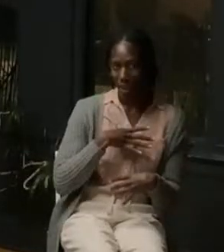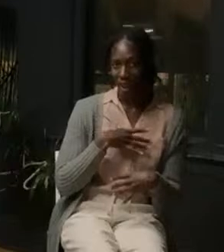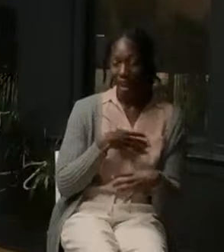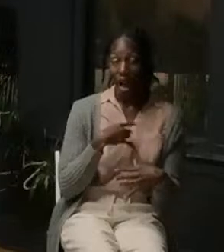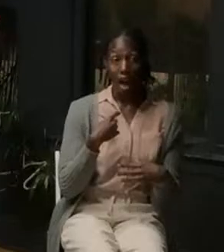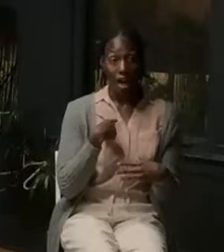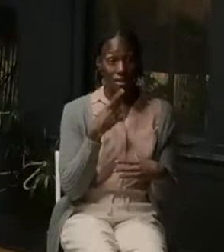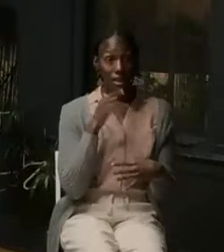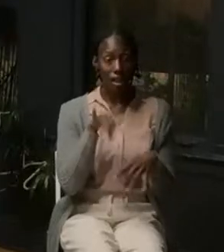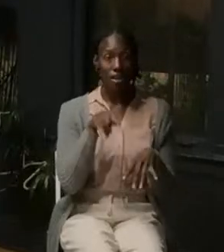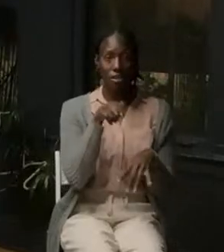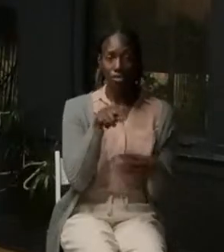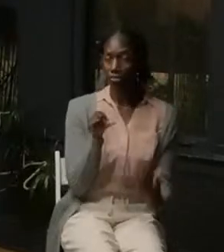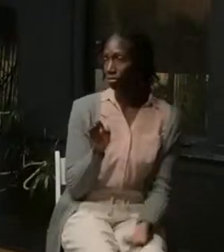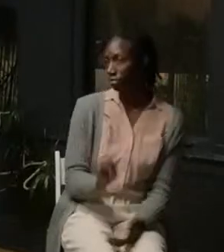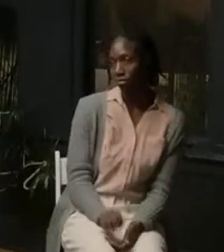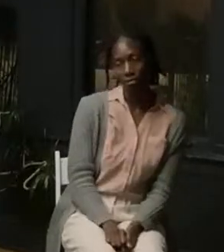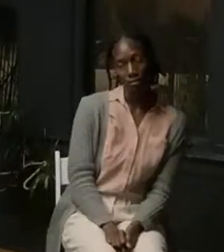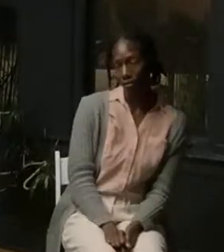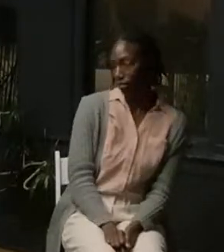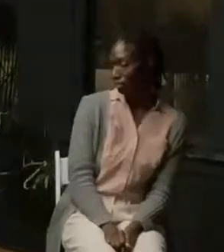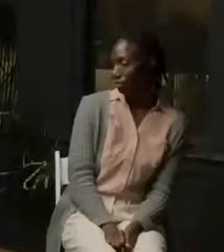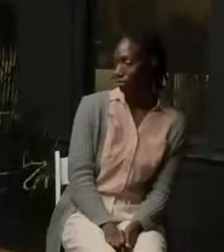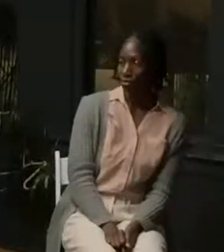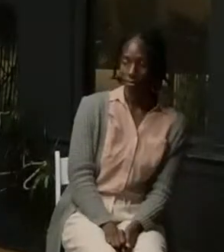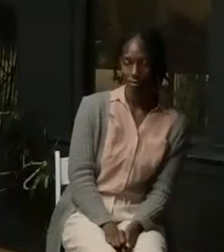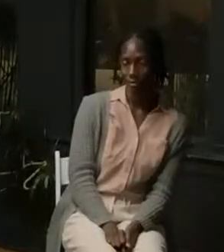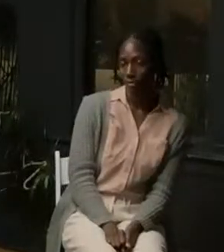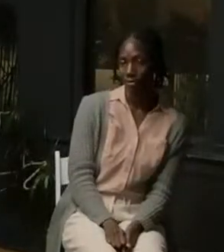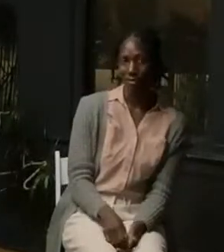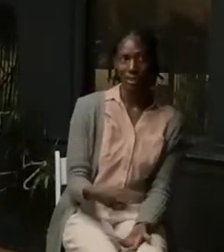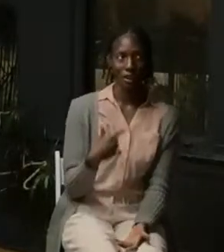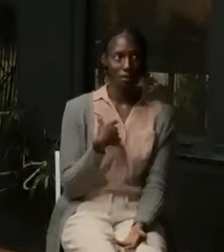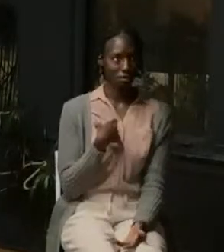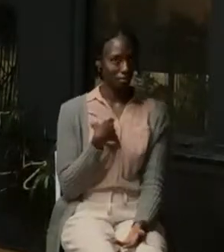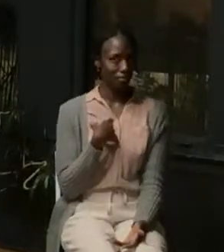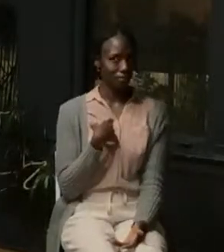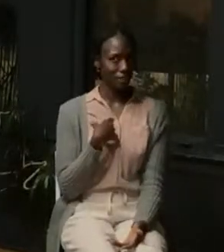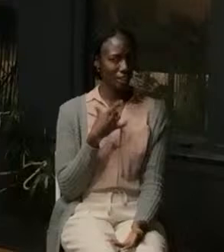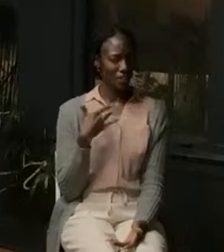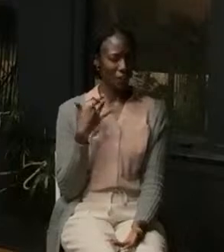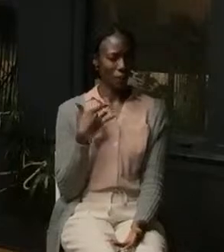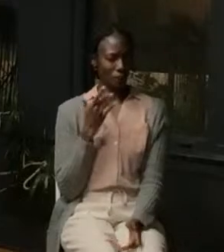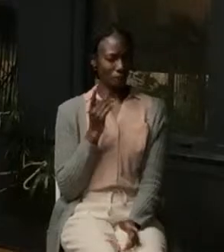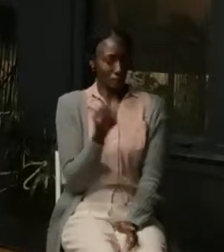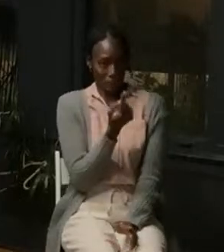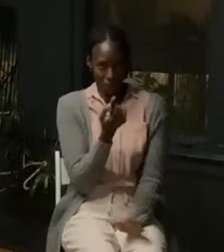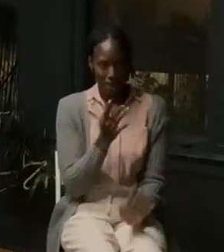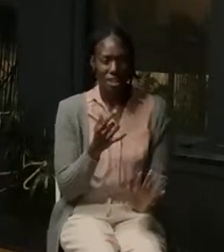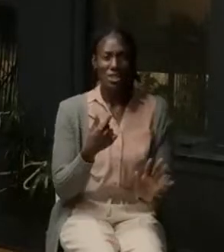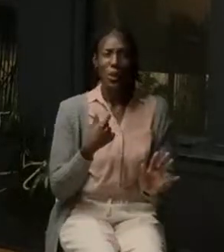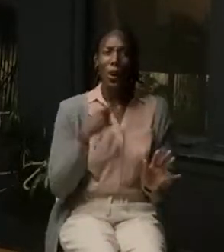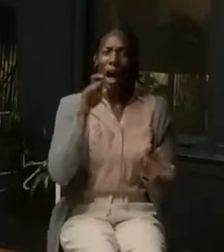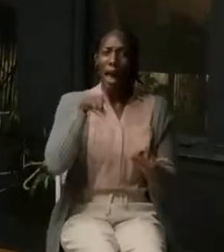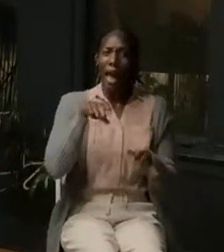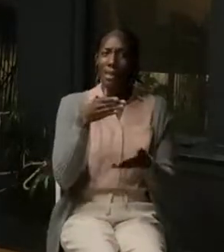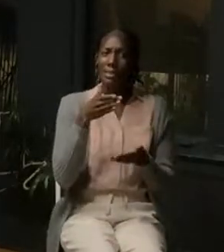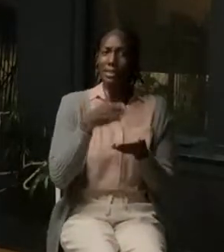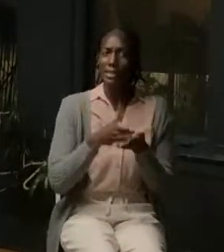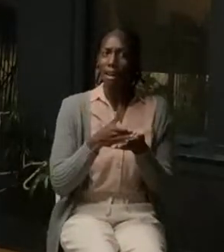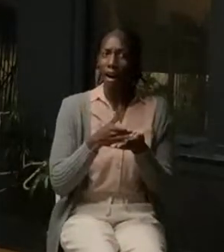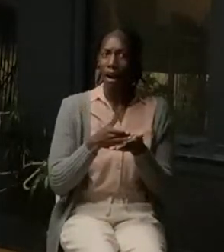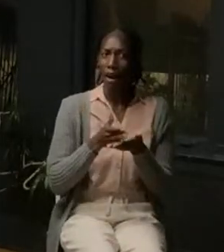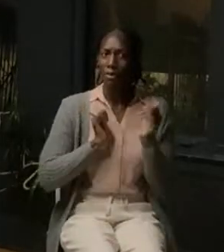her head. Just was a great something. And so I had to stop the show and unpack that